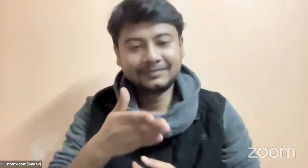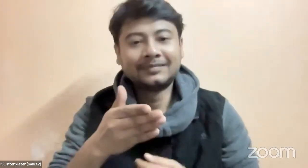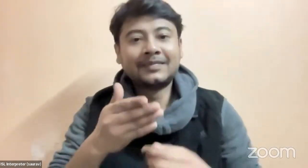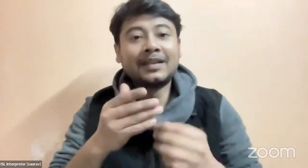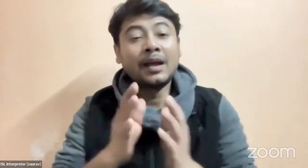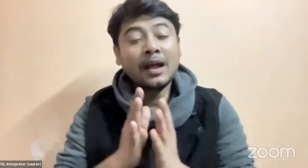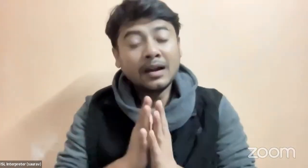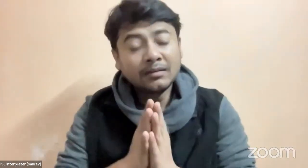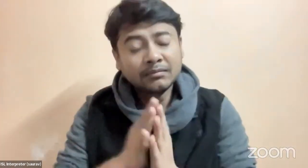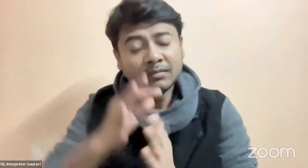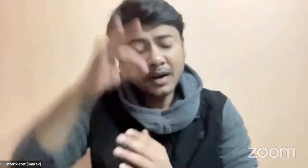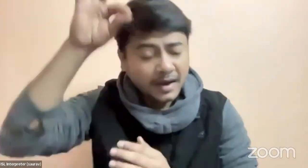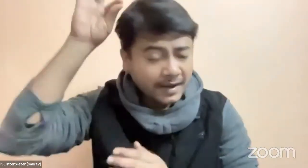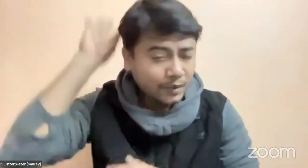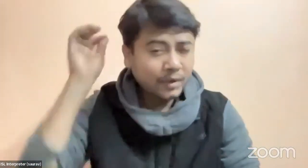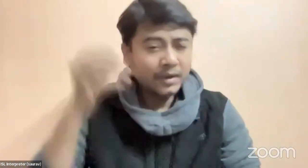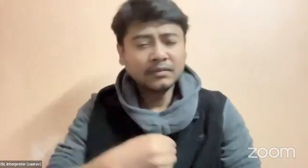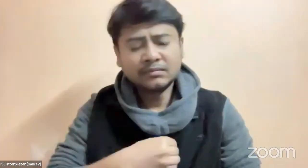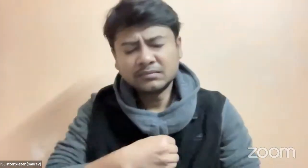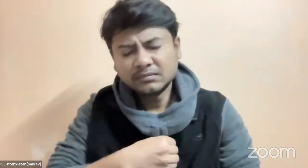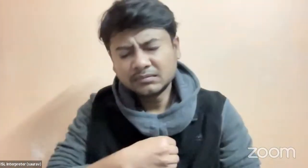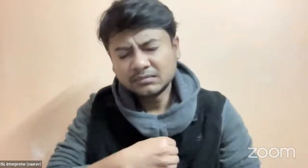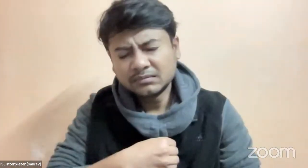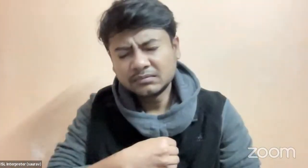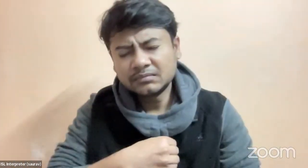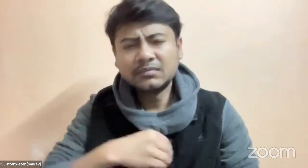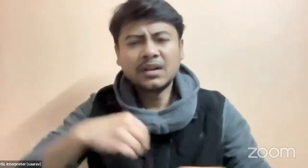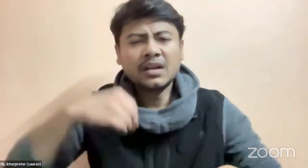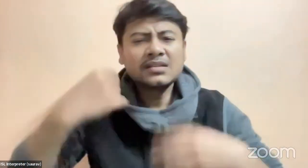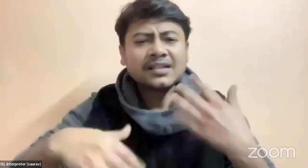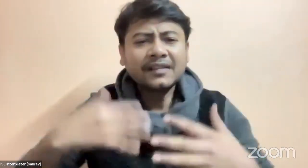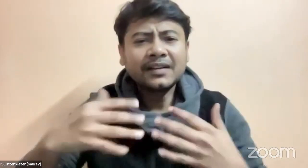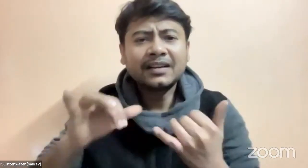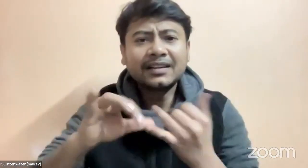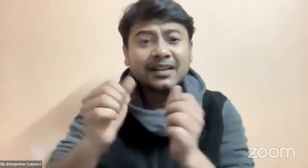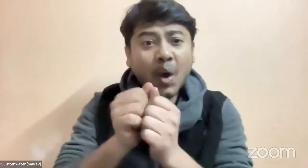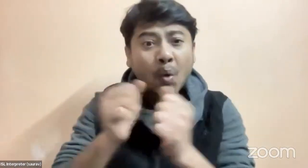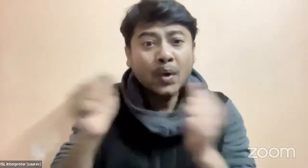Now, today we will continue the same story a little further.